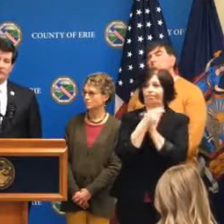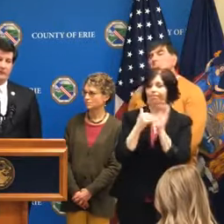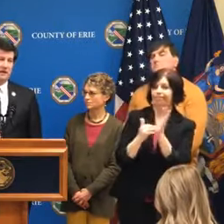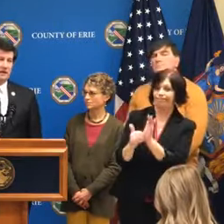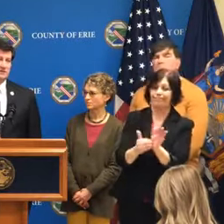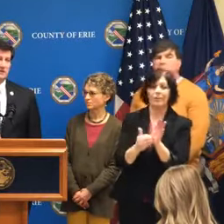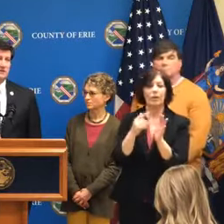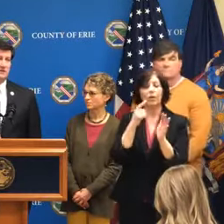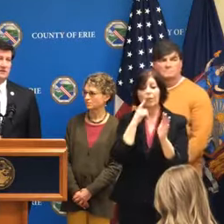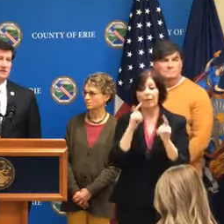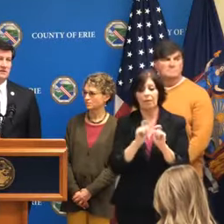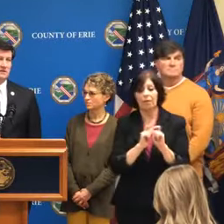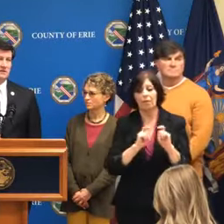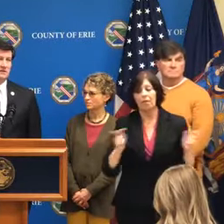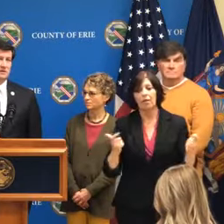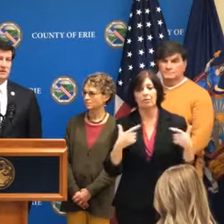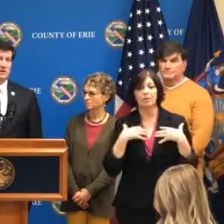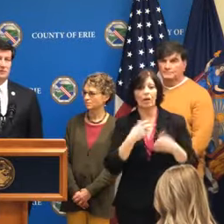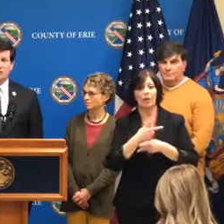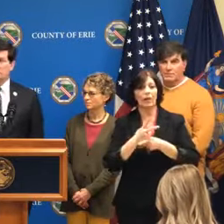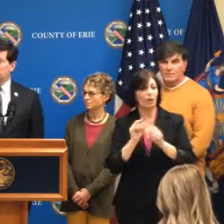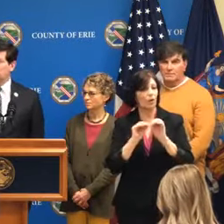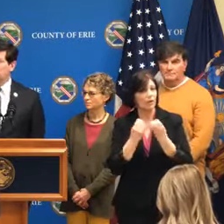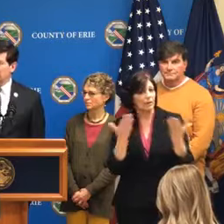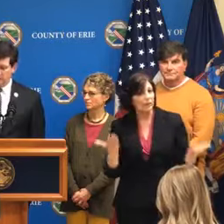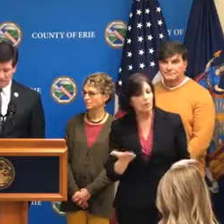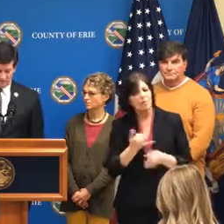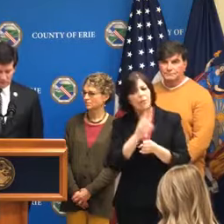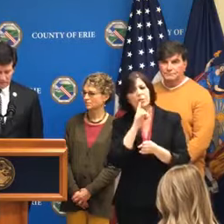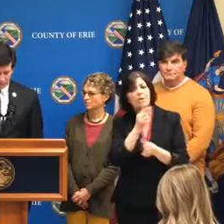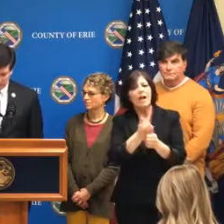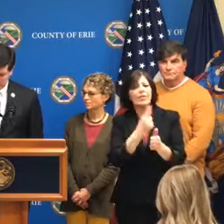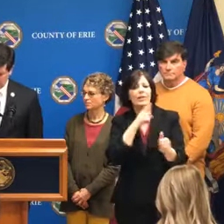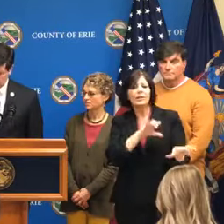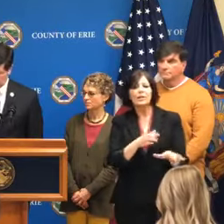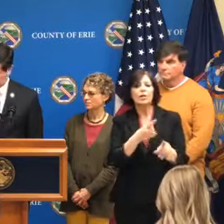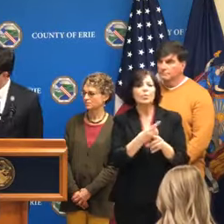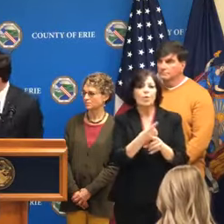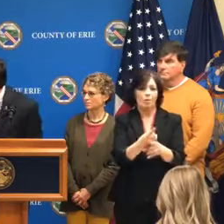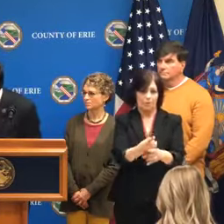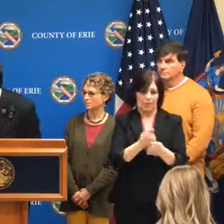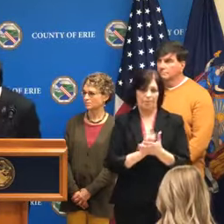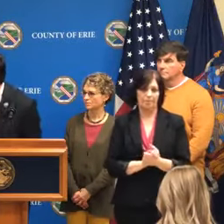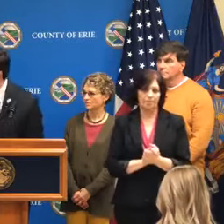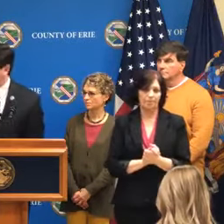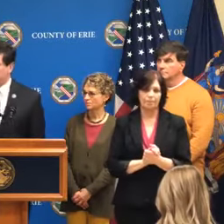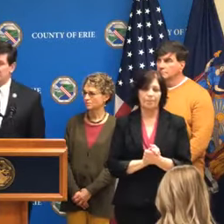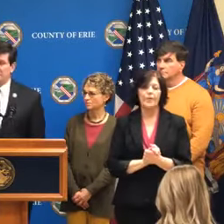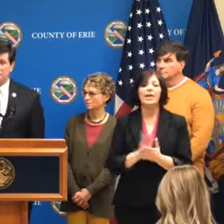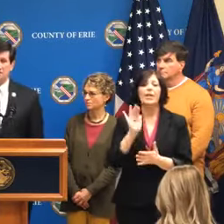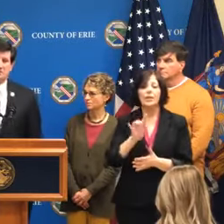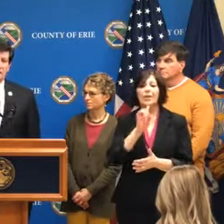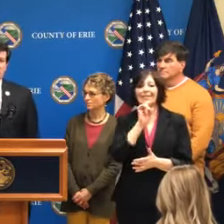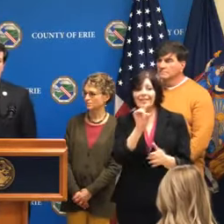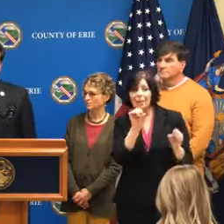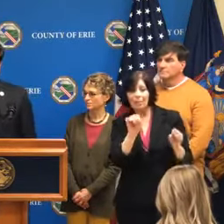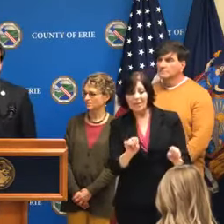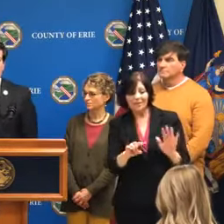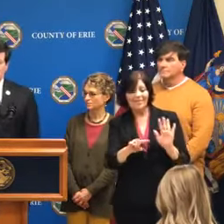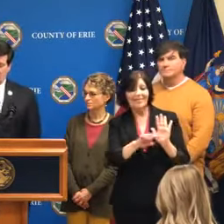we have a very large healthcare organization in this community, and we want to ensure that everything is done properly going forward. So there is a potential